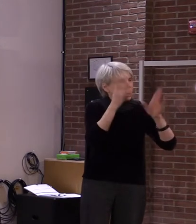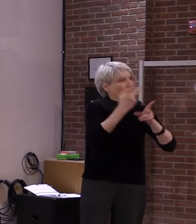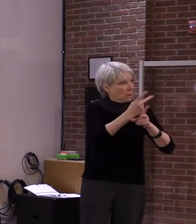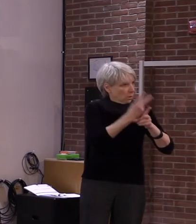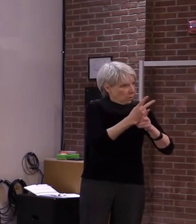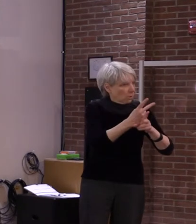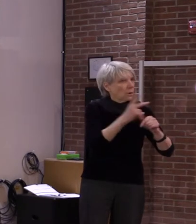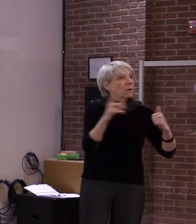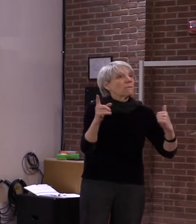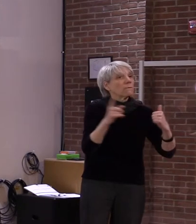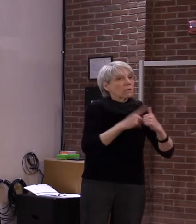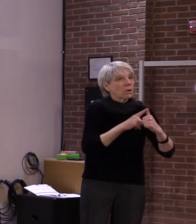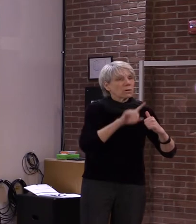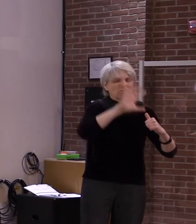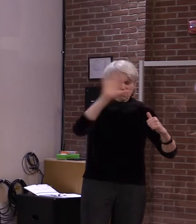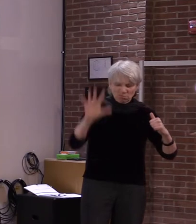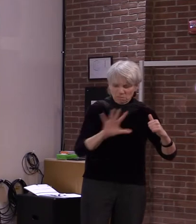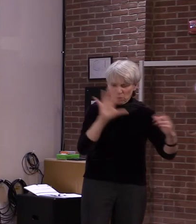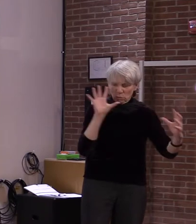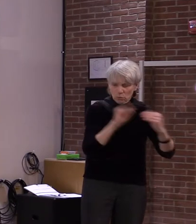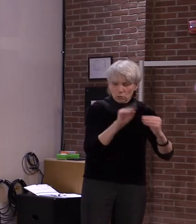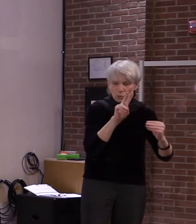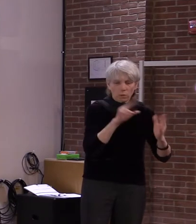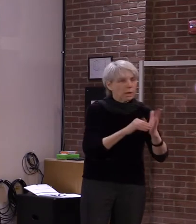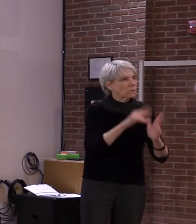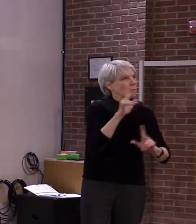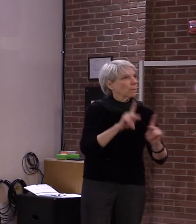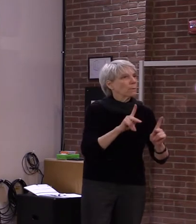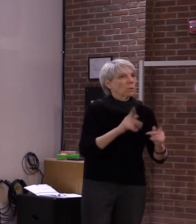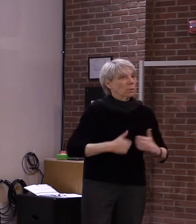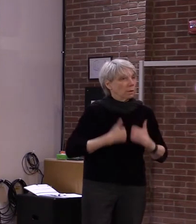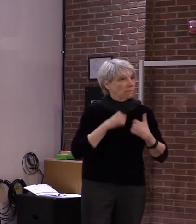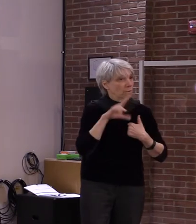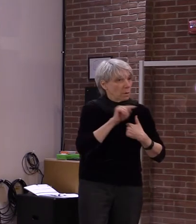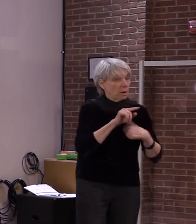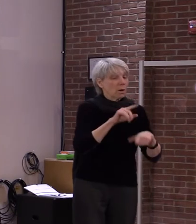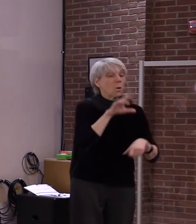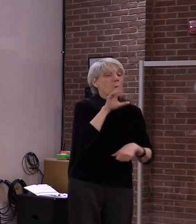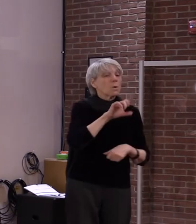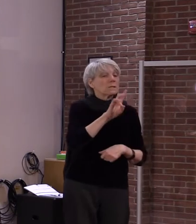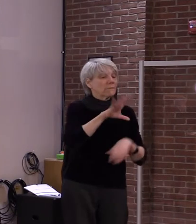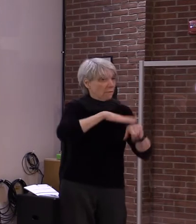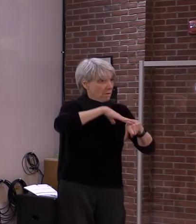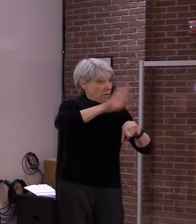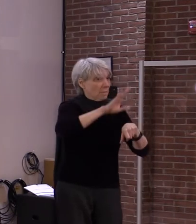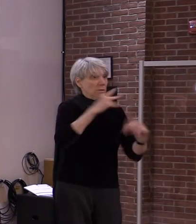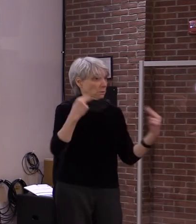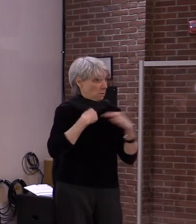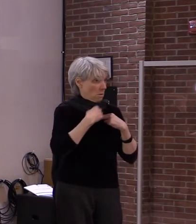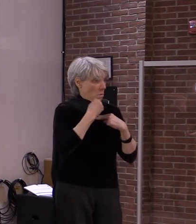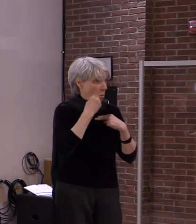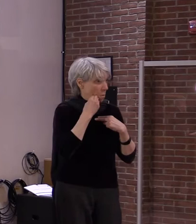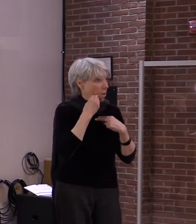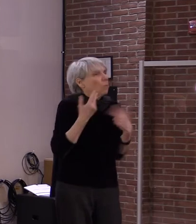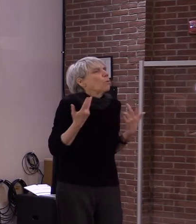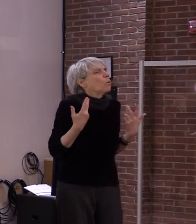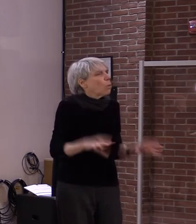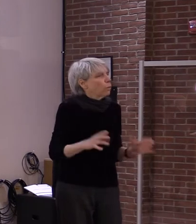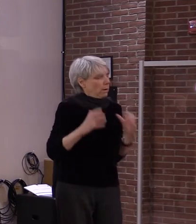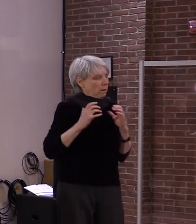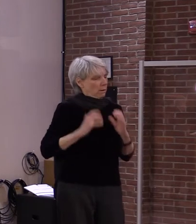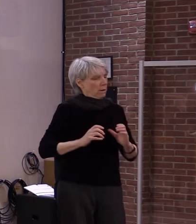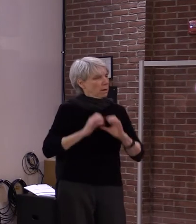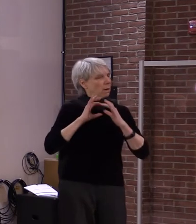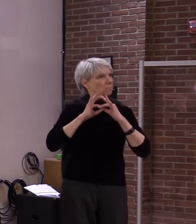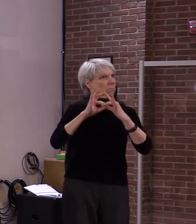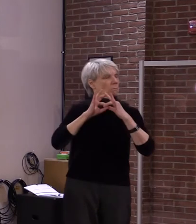000 statewide individuals have home health services individuals with home health services